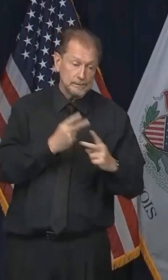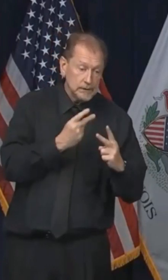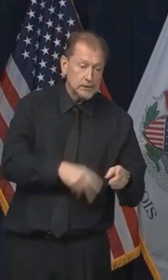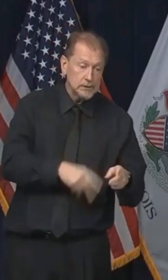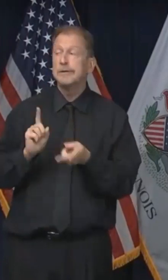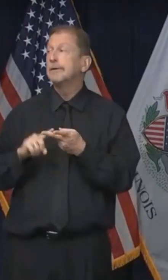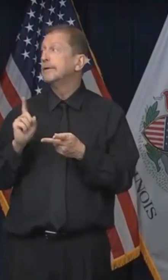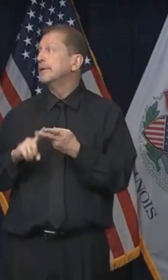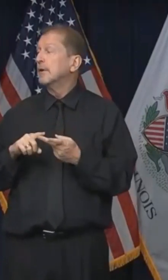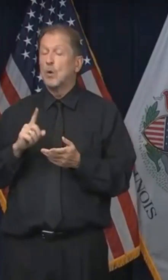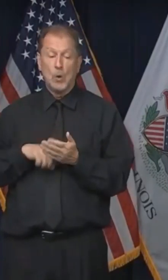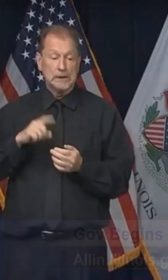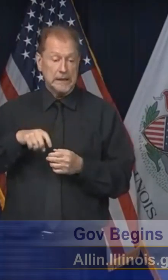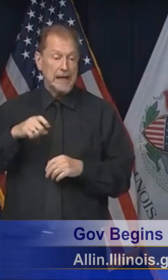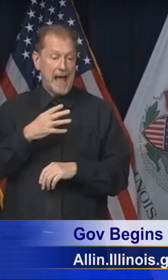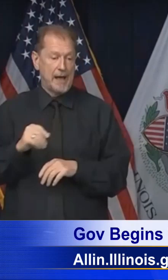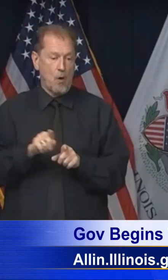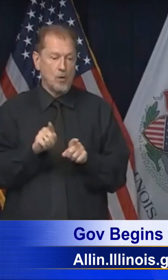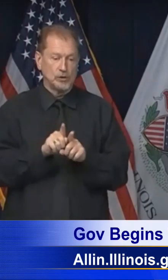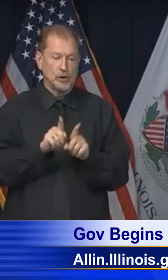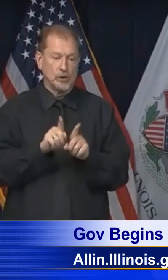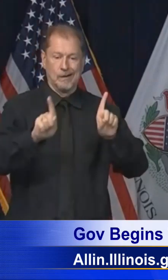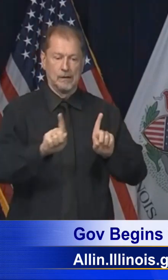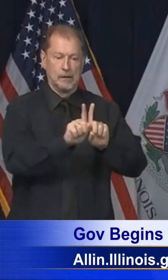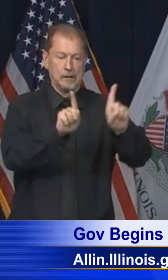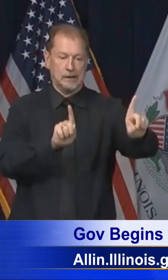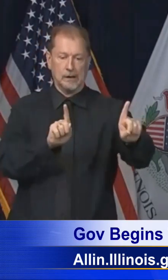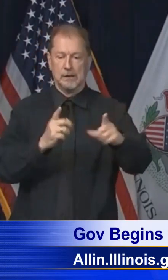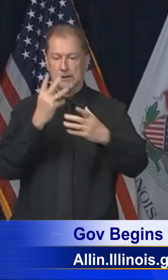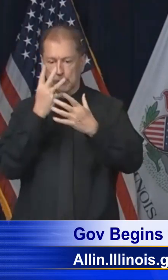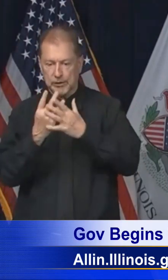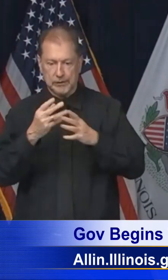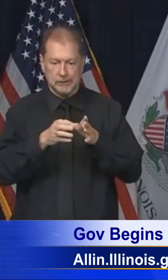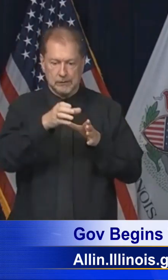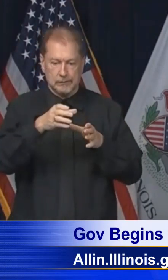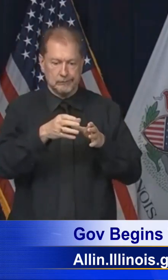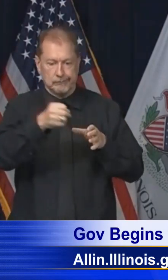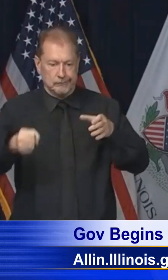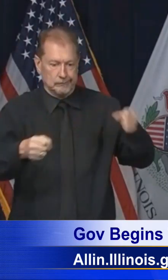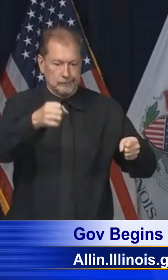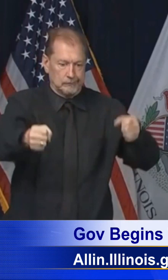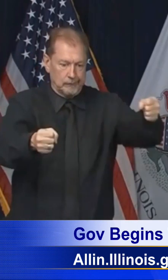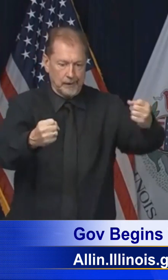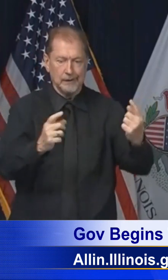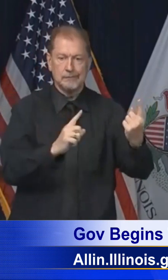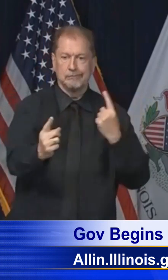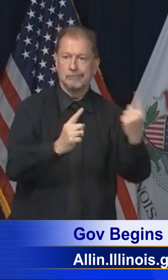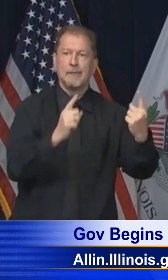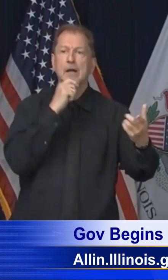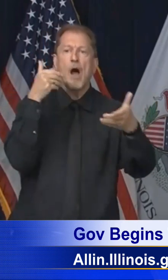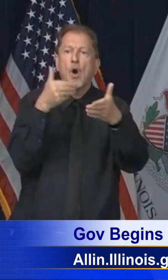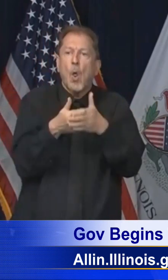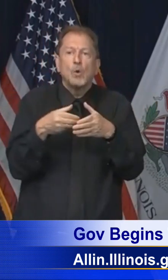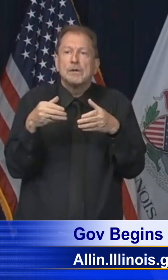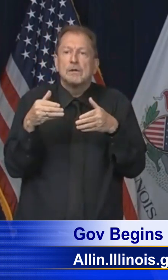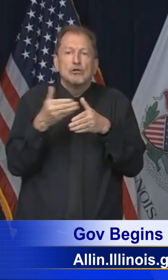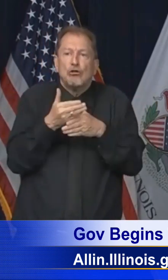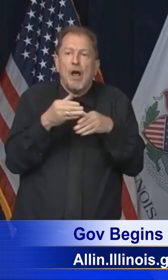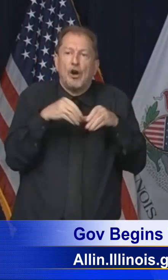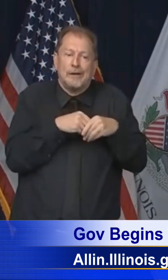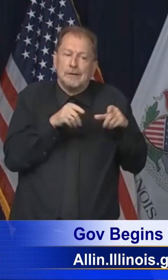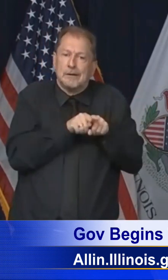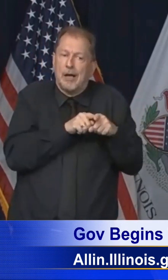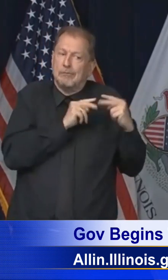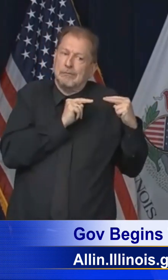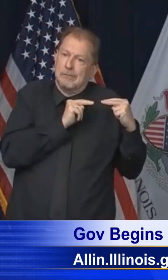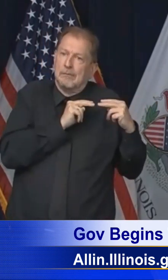them properly from the other prisoners in this case. So we're doing a lot in this regard, and I know that there's still more that we're working